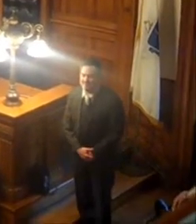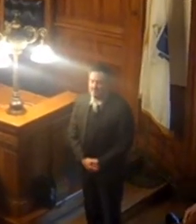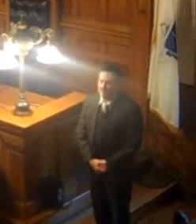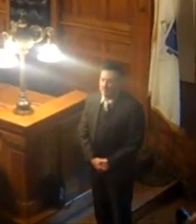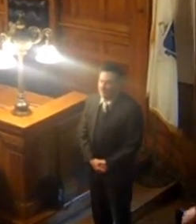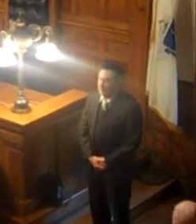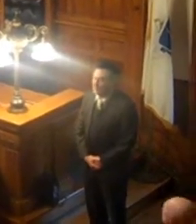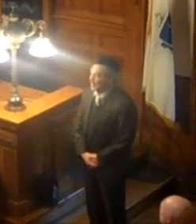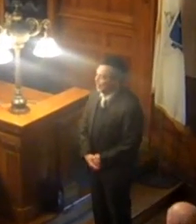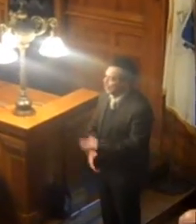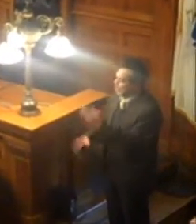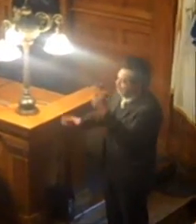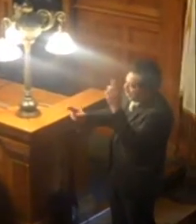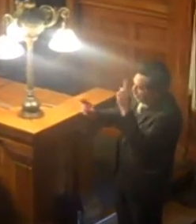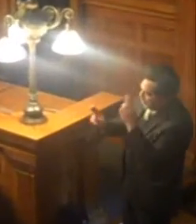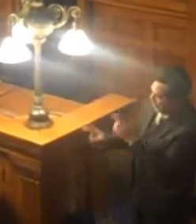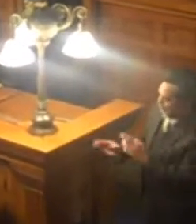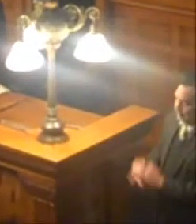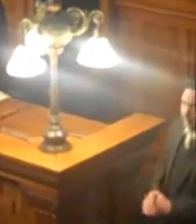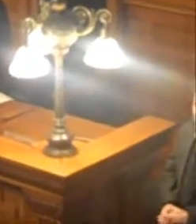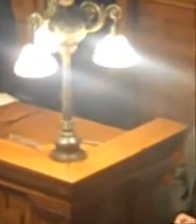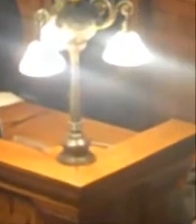Your Honor, Justice Pearson,